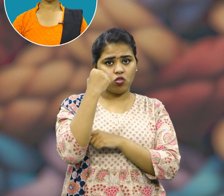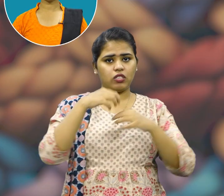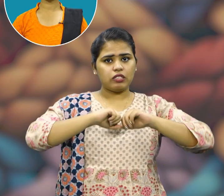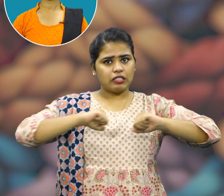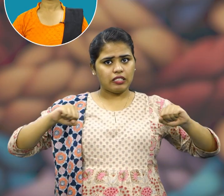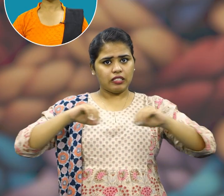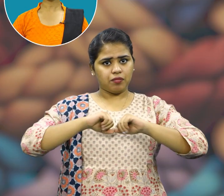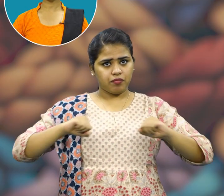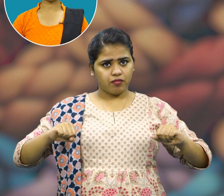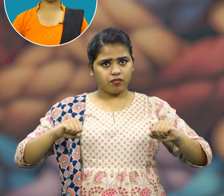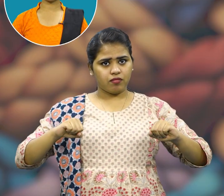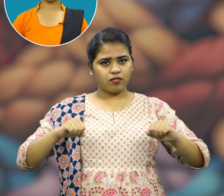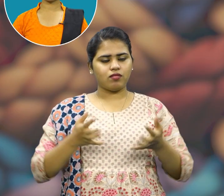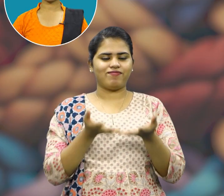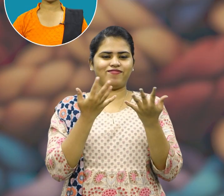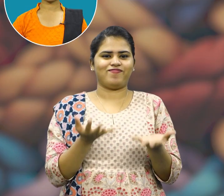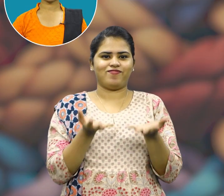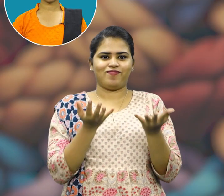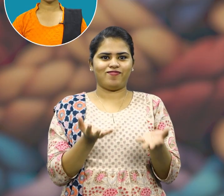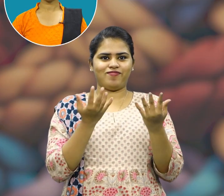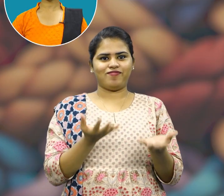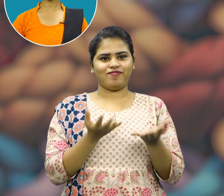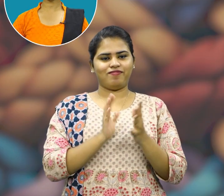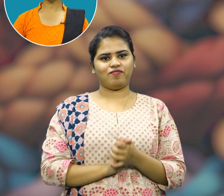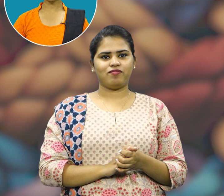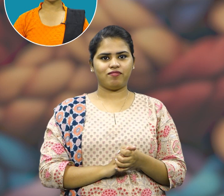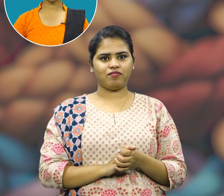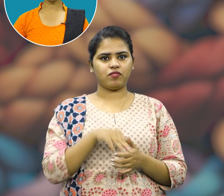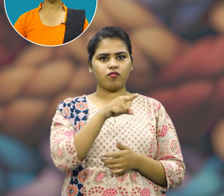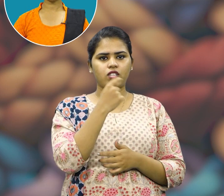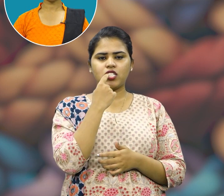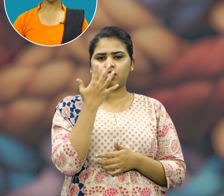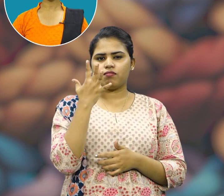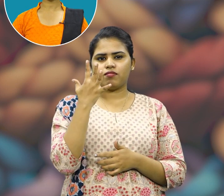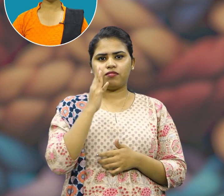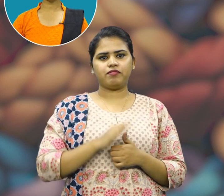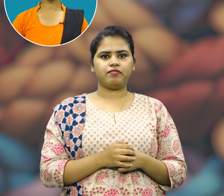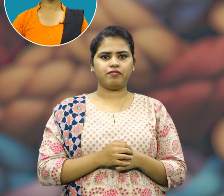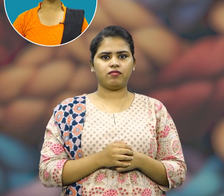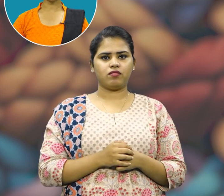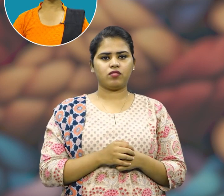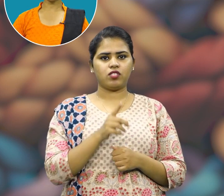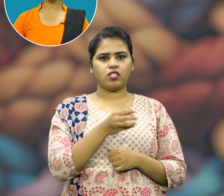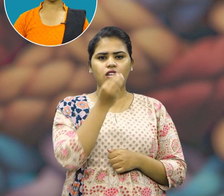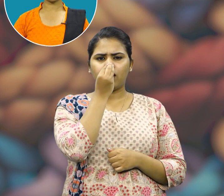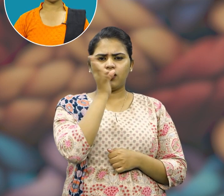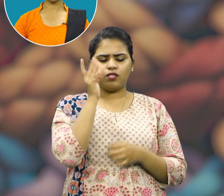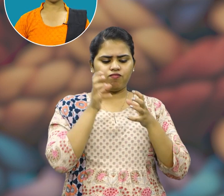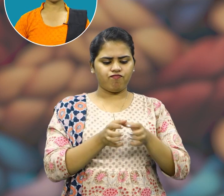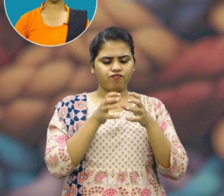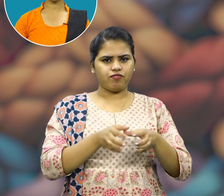elastic and light. It is lustrous and easy to wash